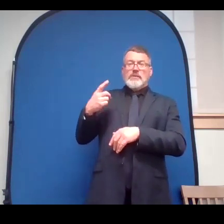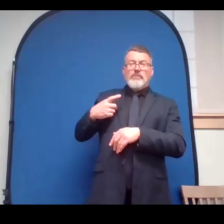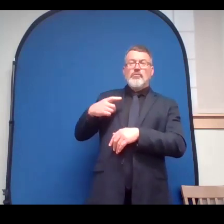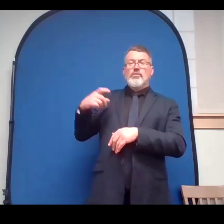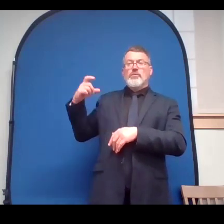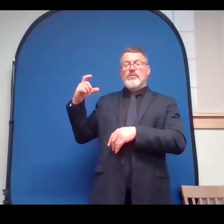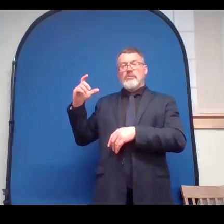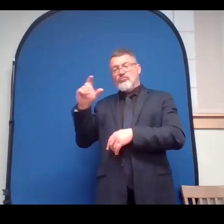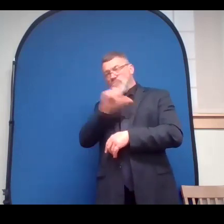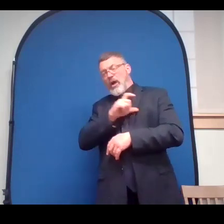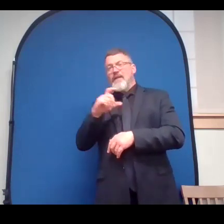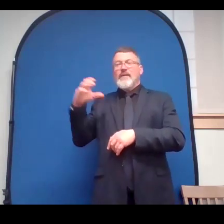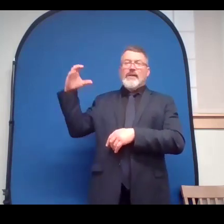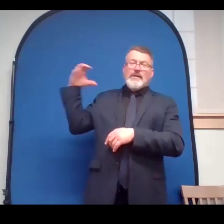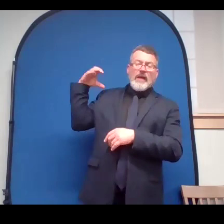house.